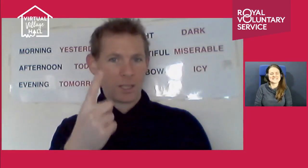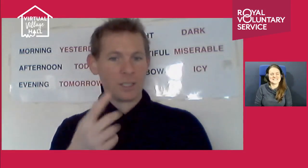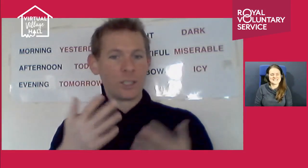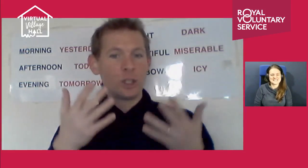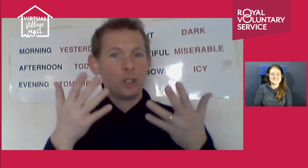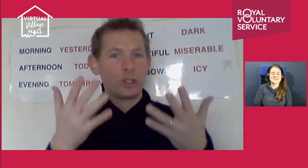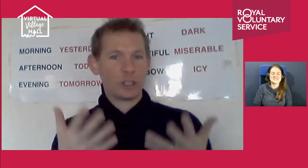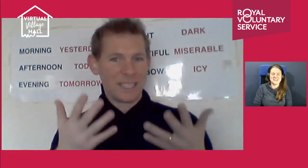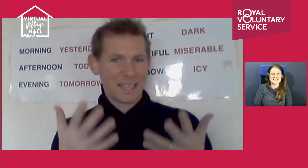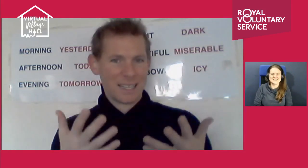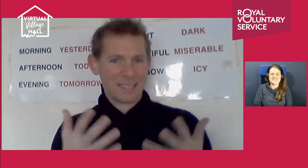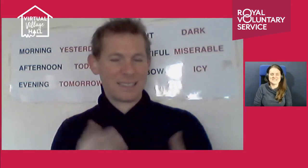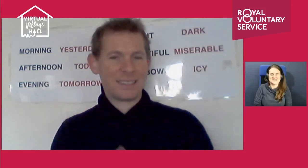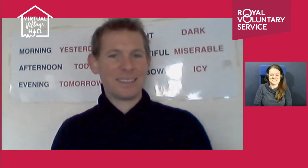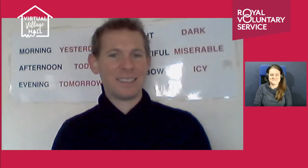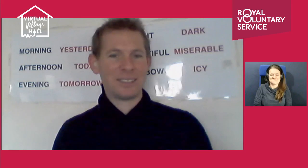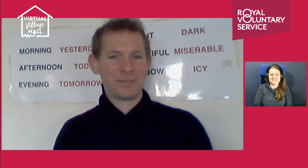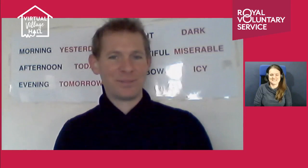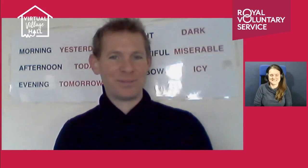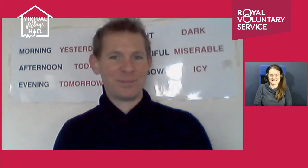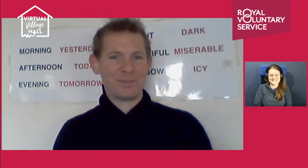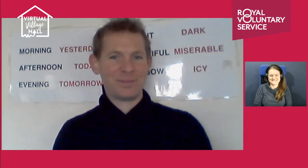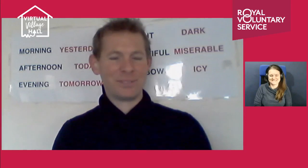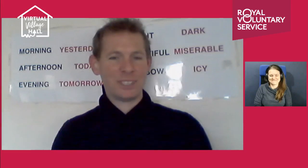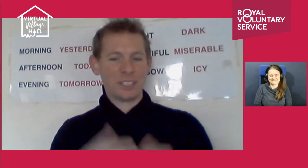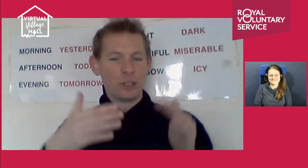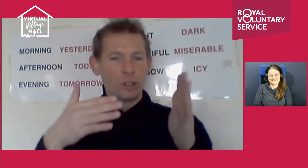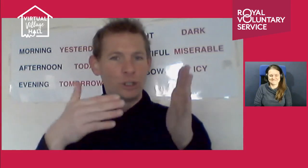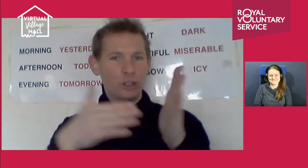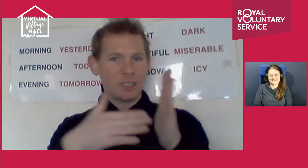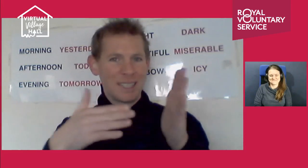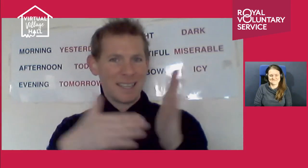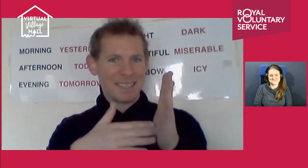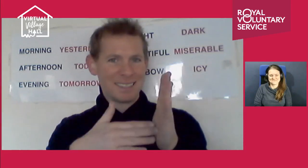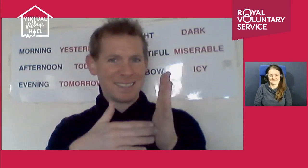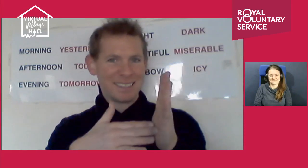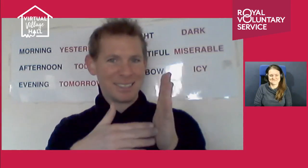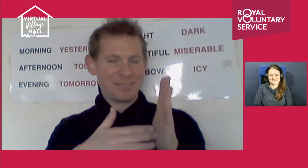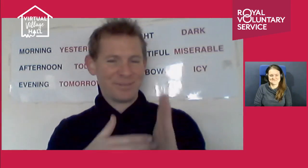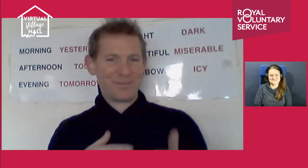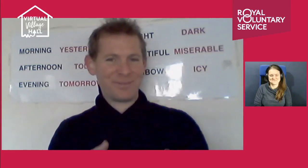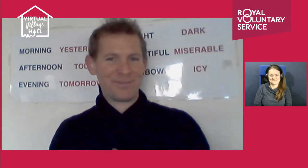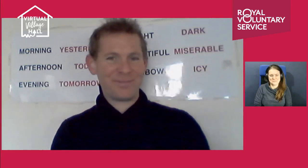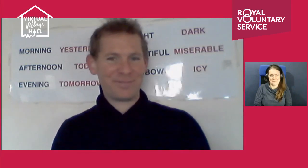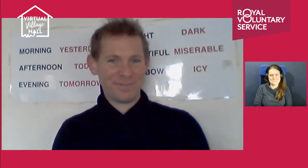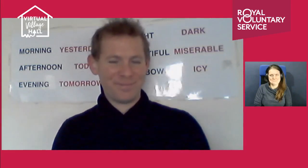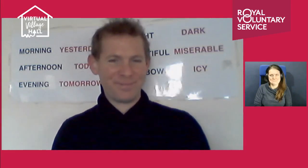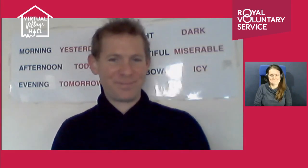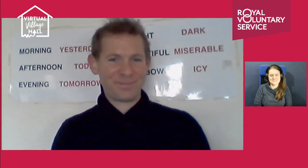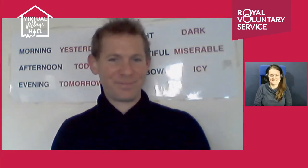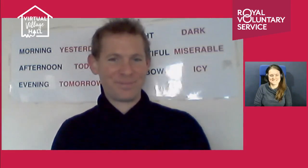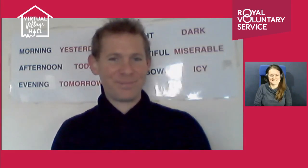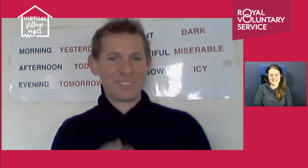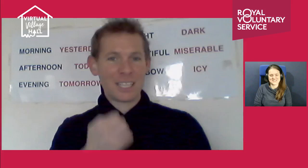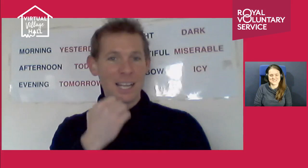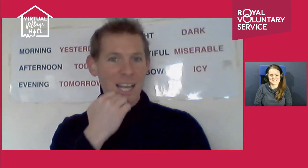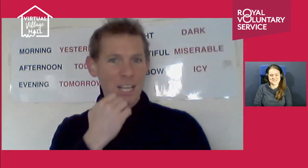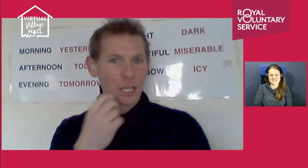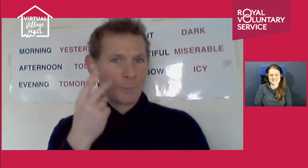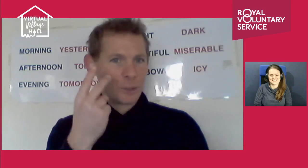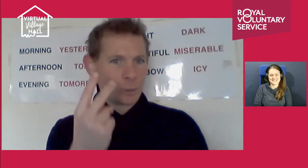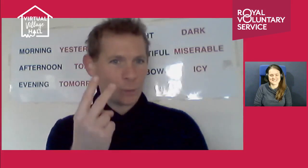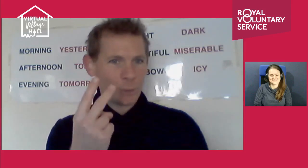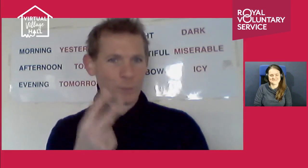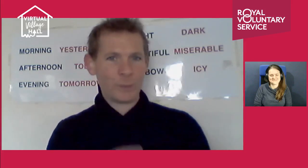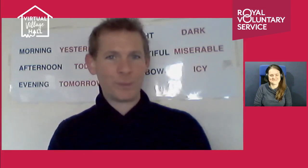Right. So let's do number one. and the two